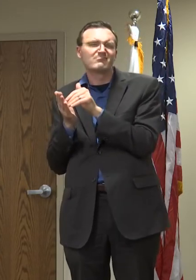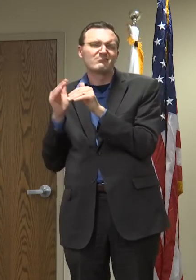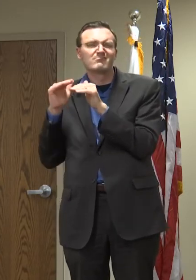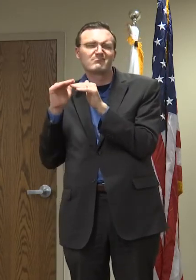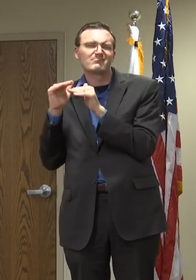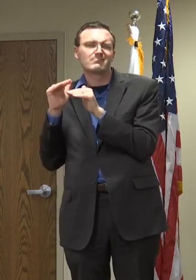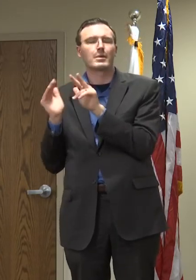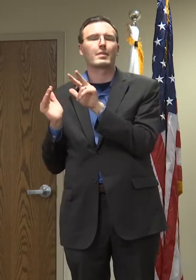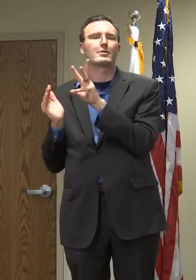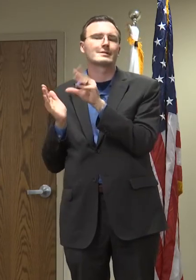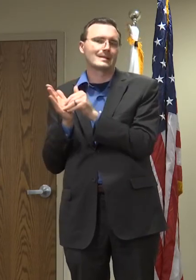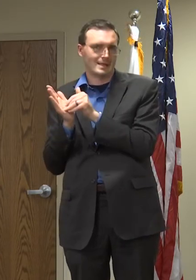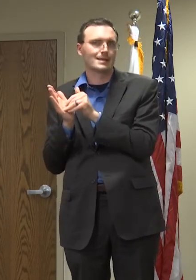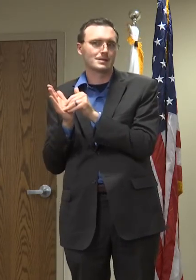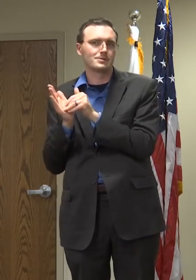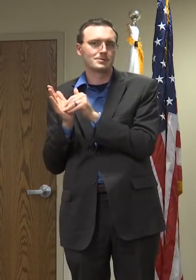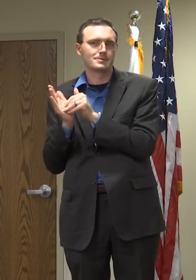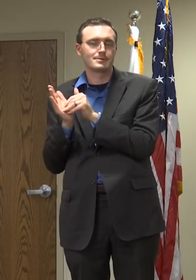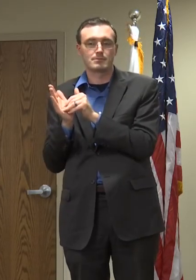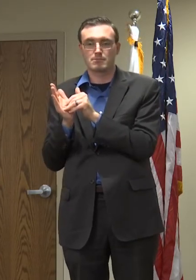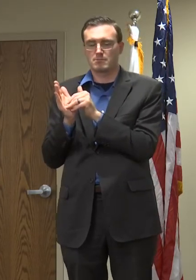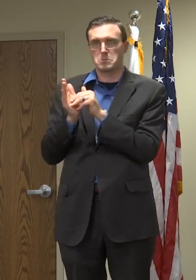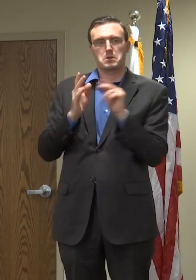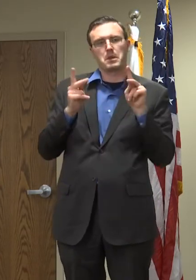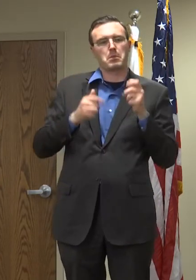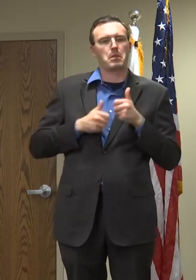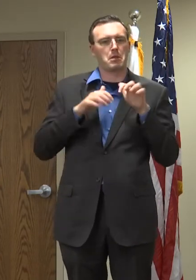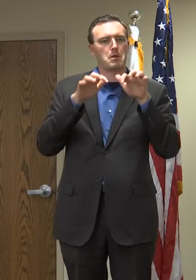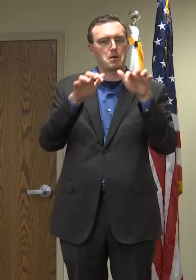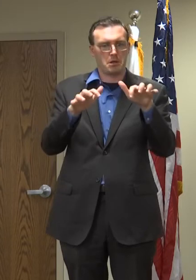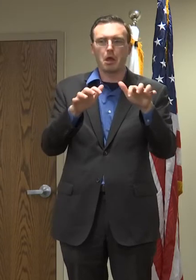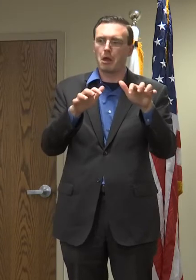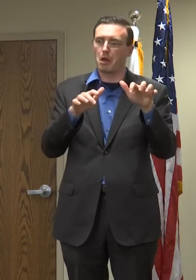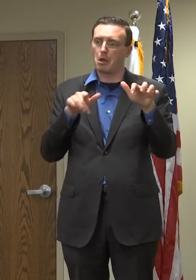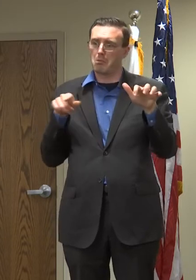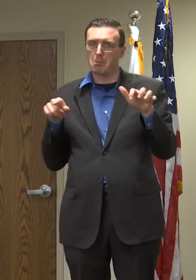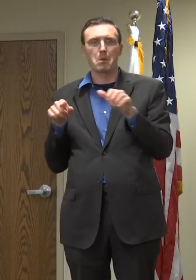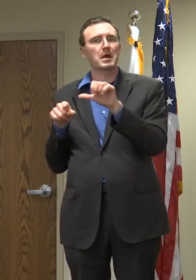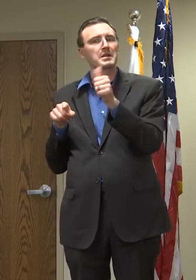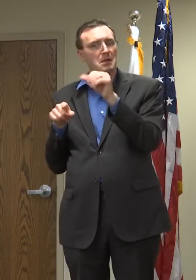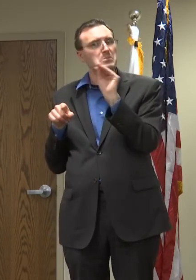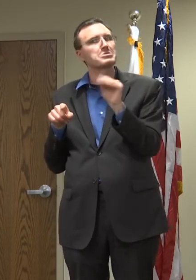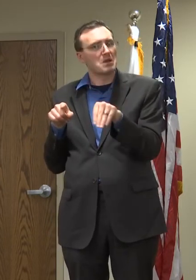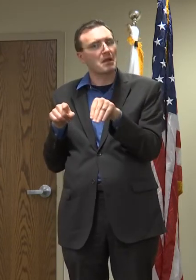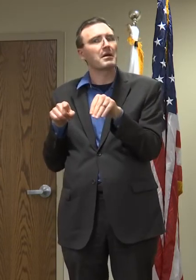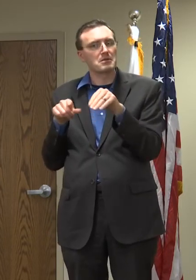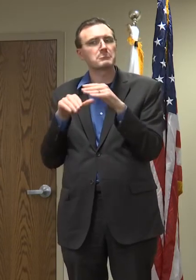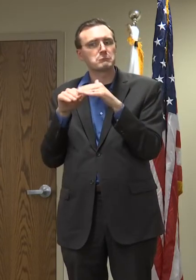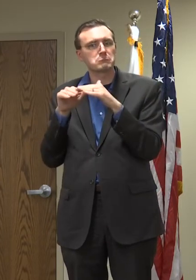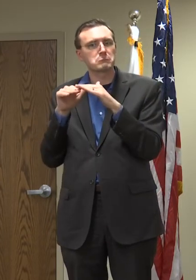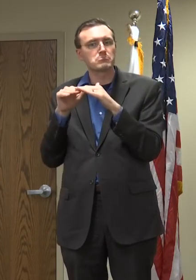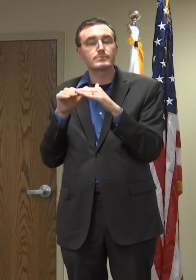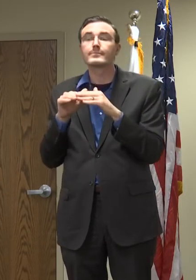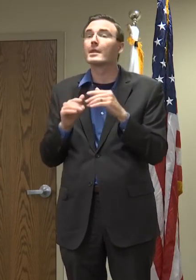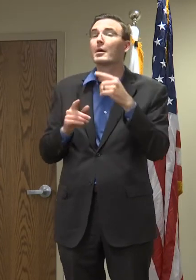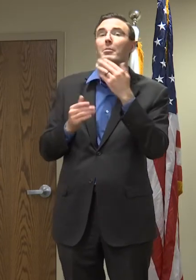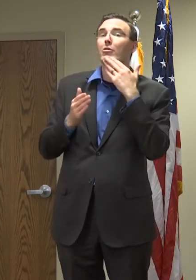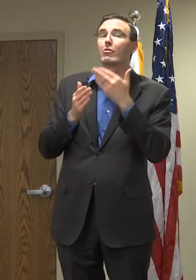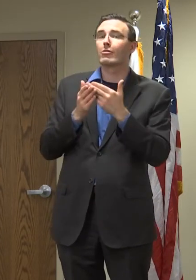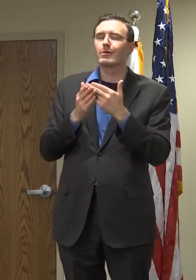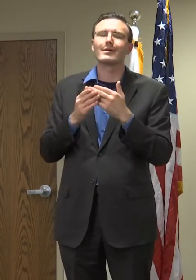of our population, we've tested over 10% of our population. The good news, though, is our positivity rate continues to decline. We're